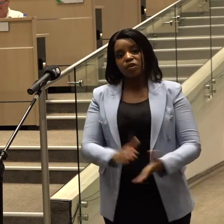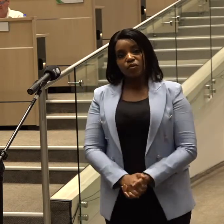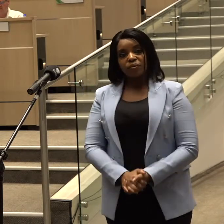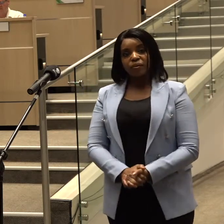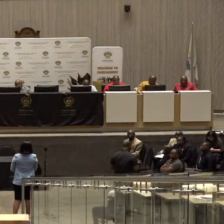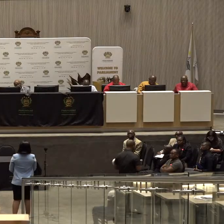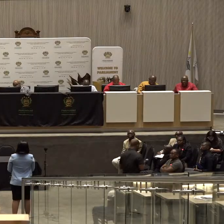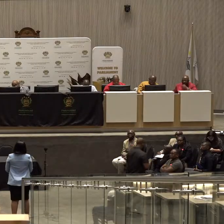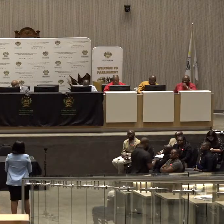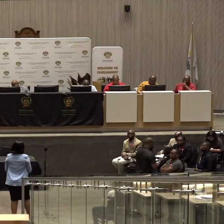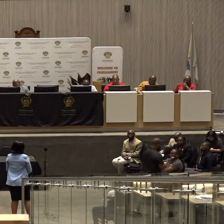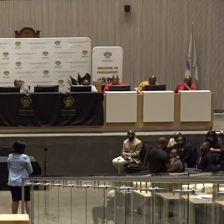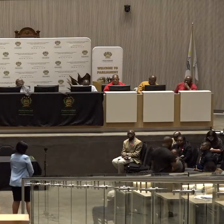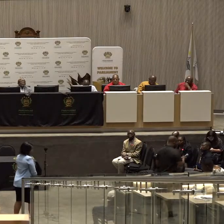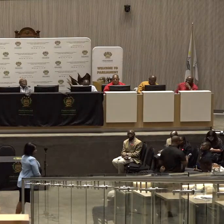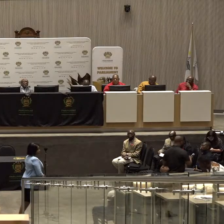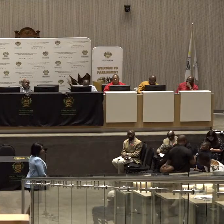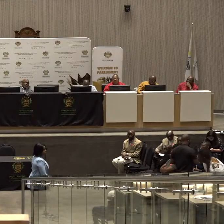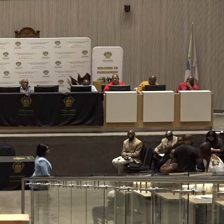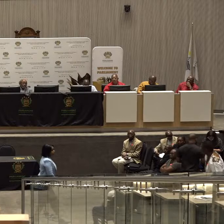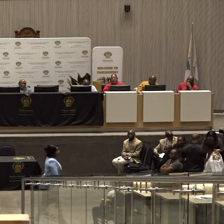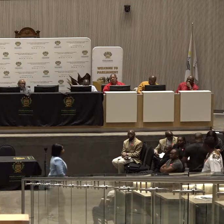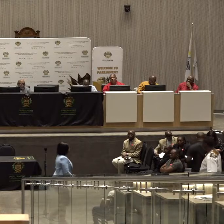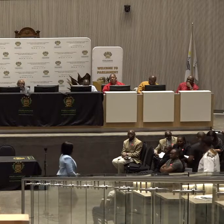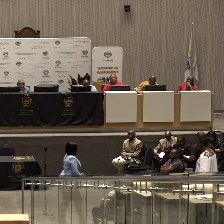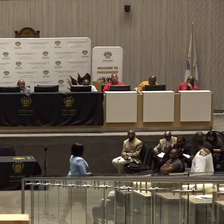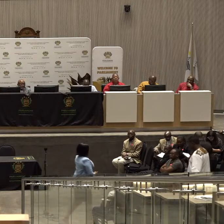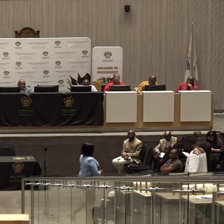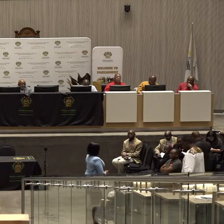you foreign